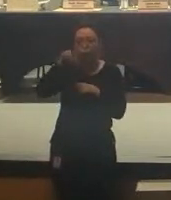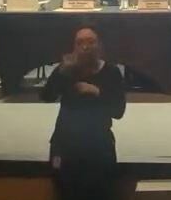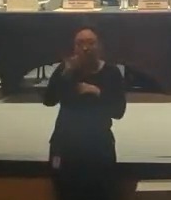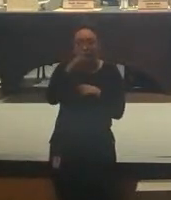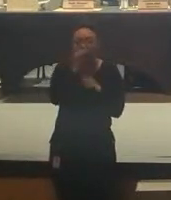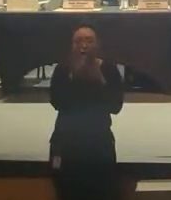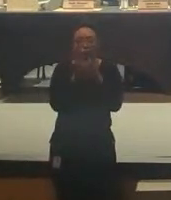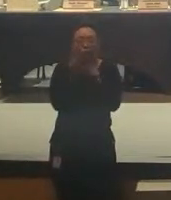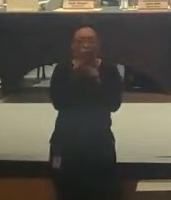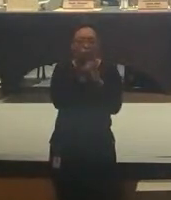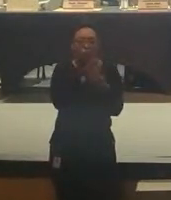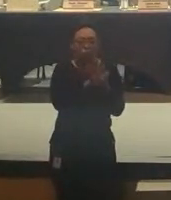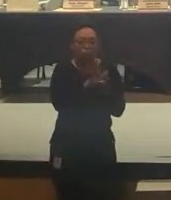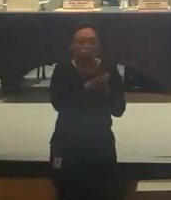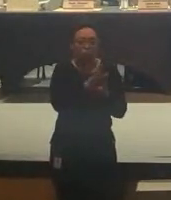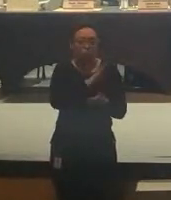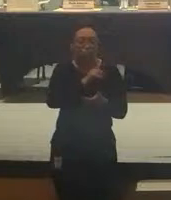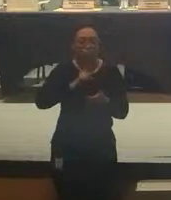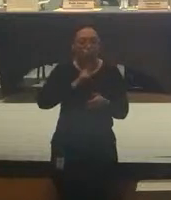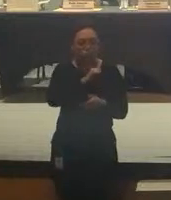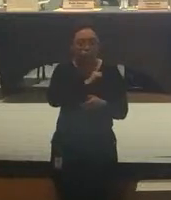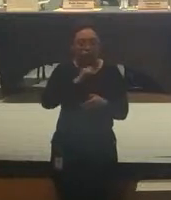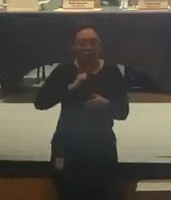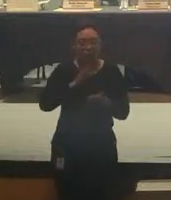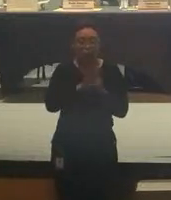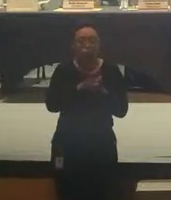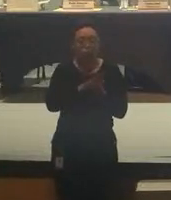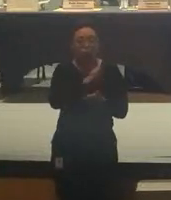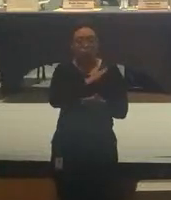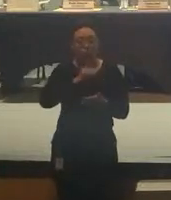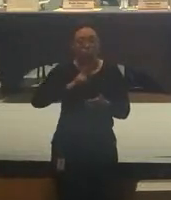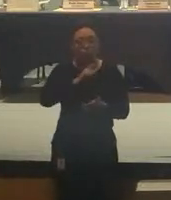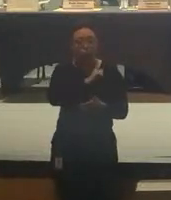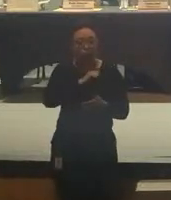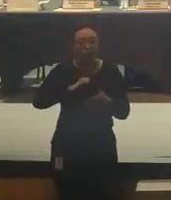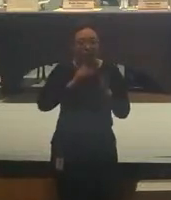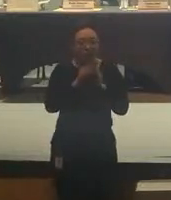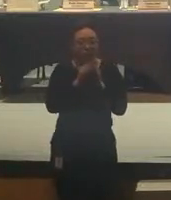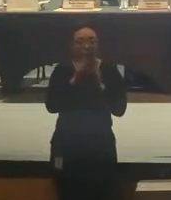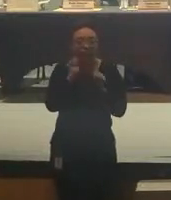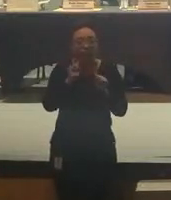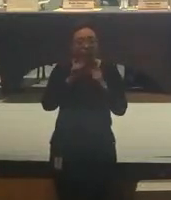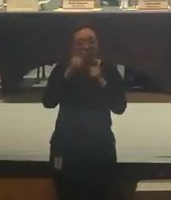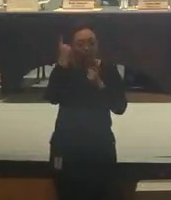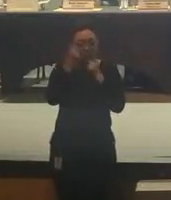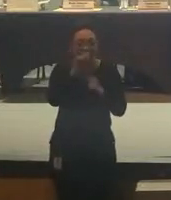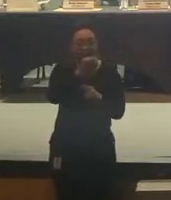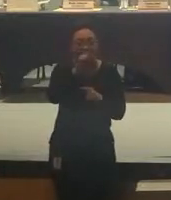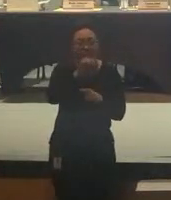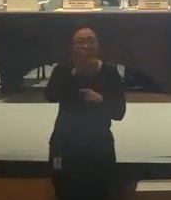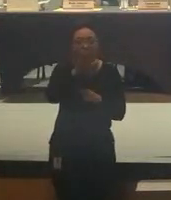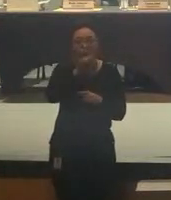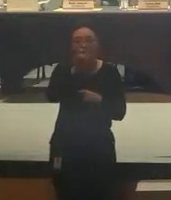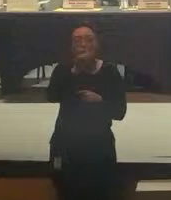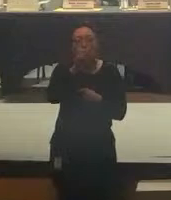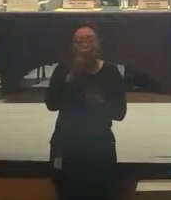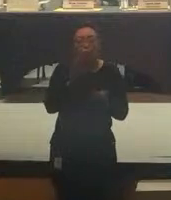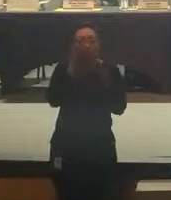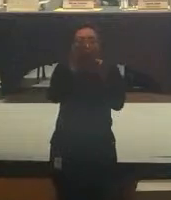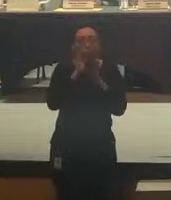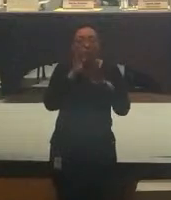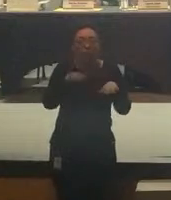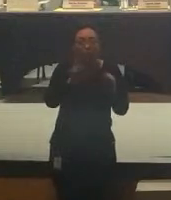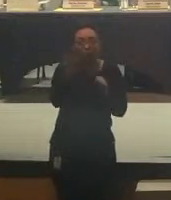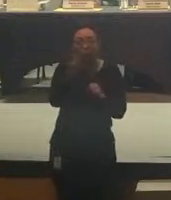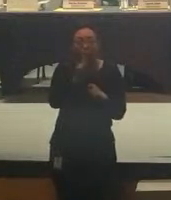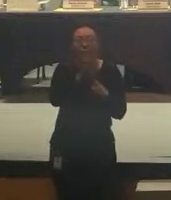of School Trustees. The Board of School Trustees meeting to consider AZAC zoning recommendations will be held